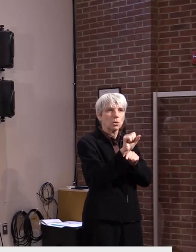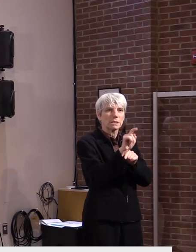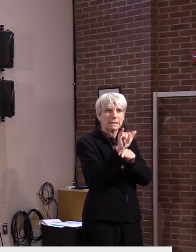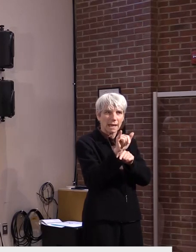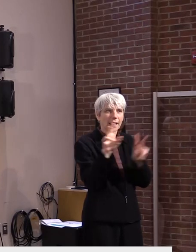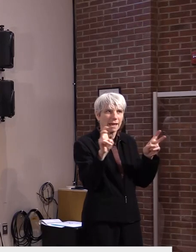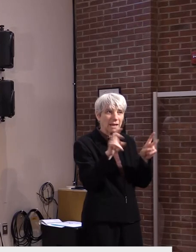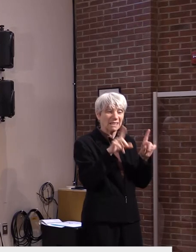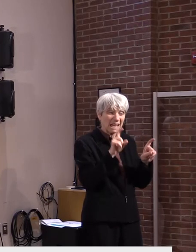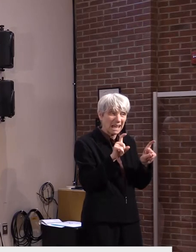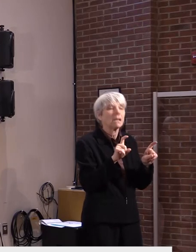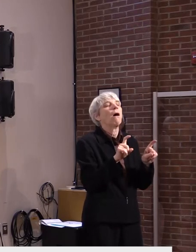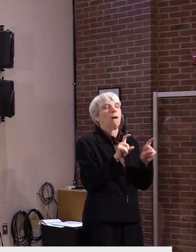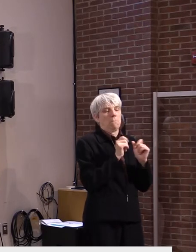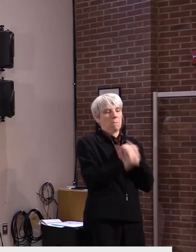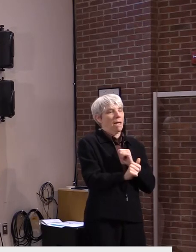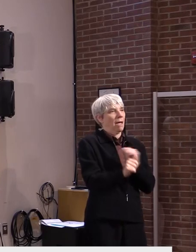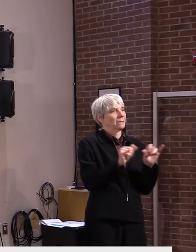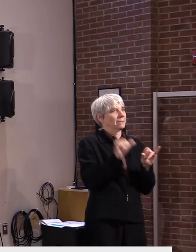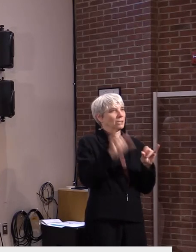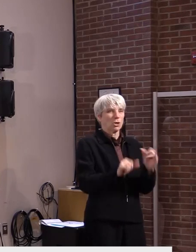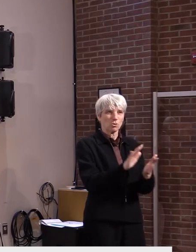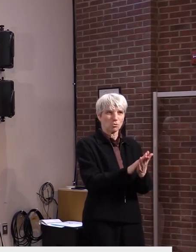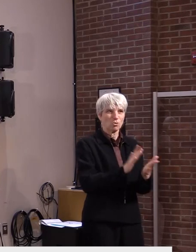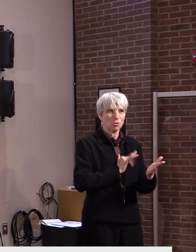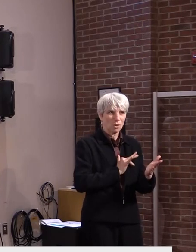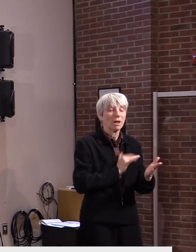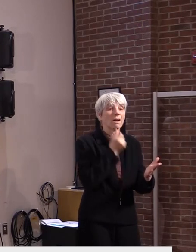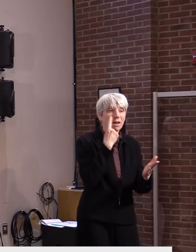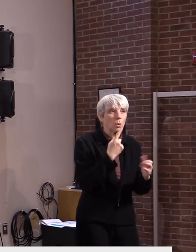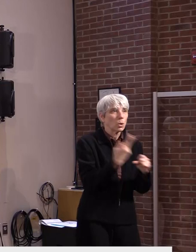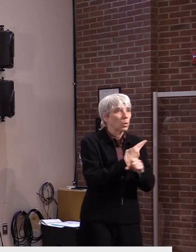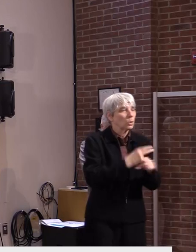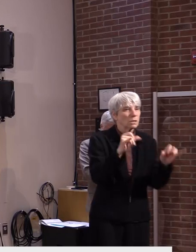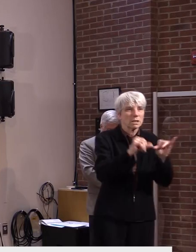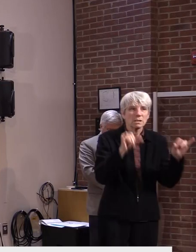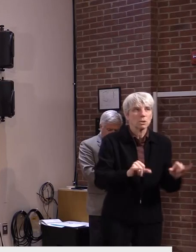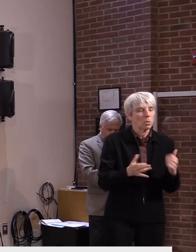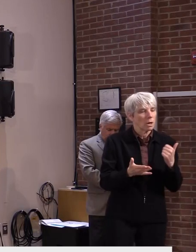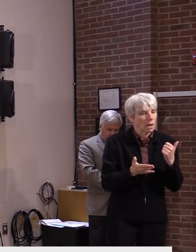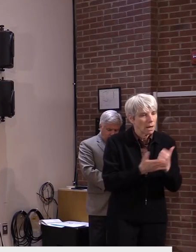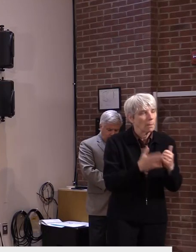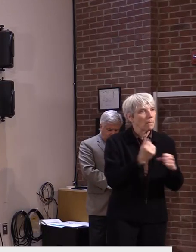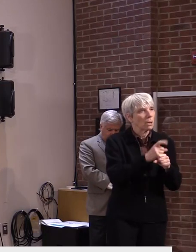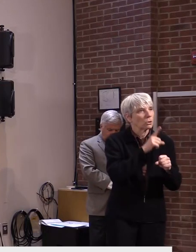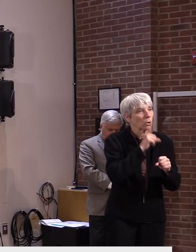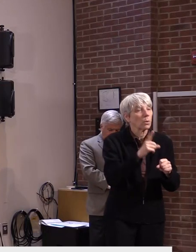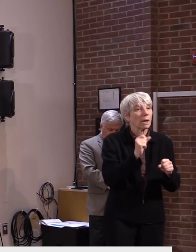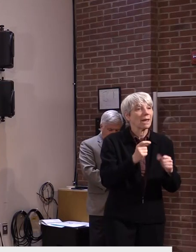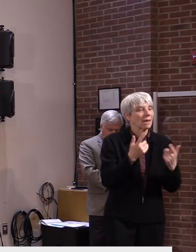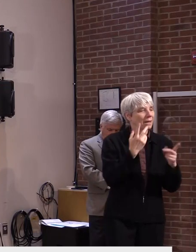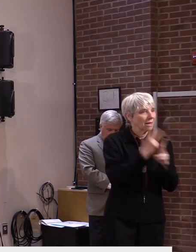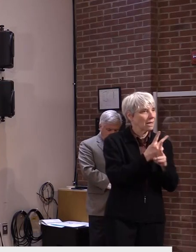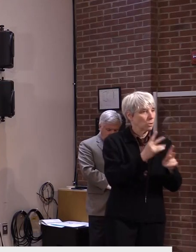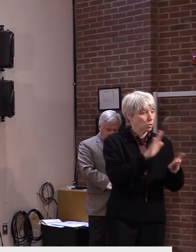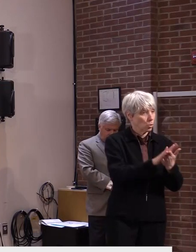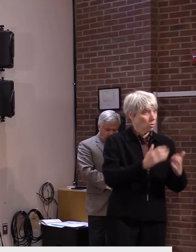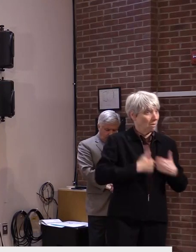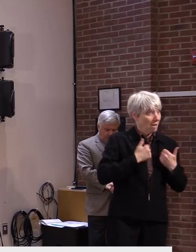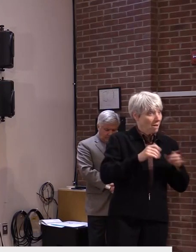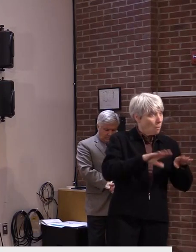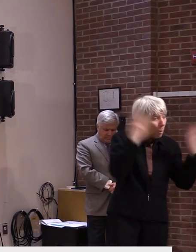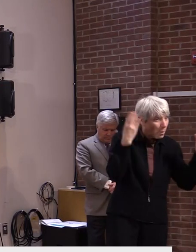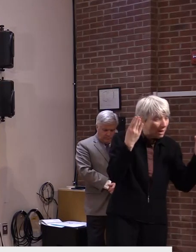need to keep communities safe with finding ways to safely live with the virus. And I do expect that we will